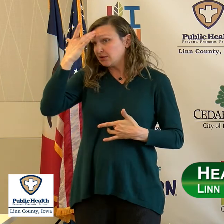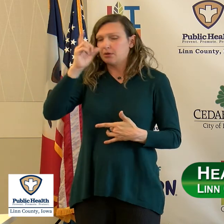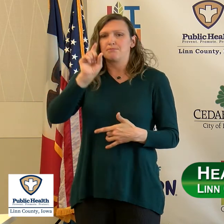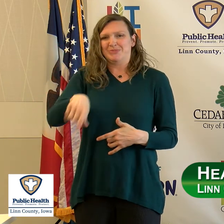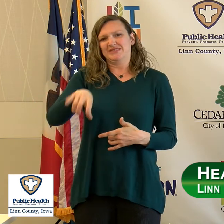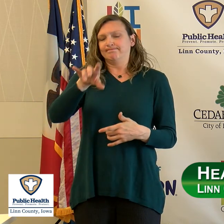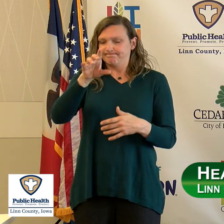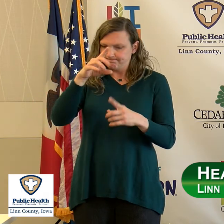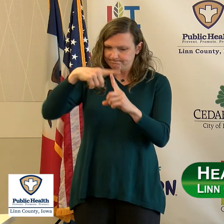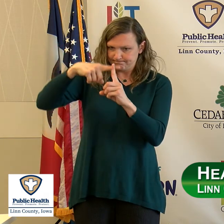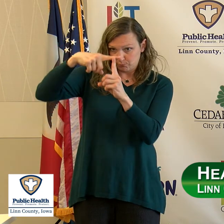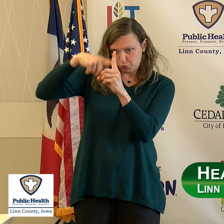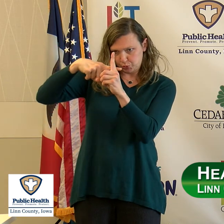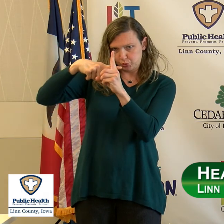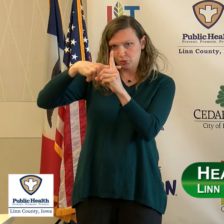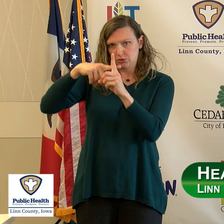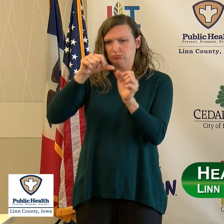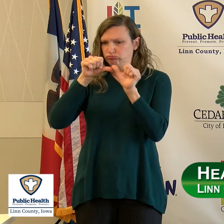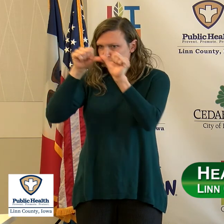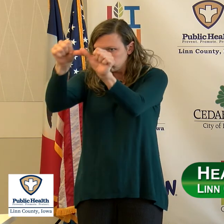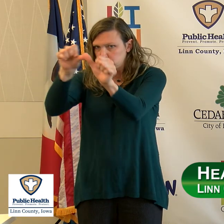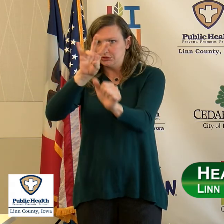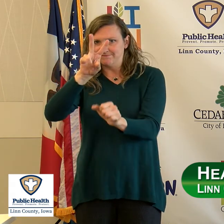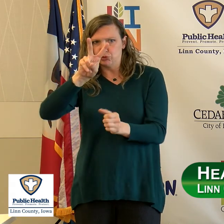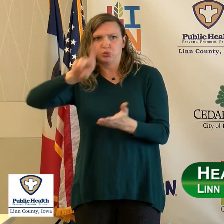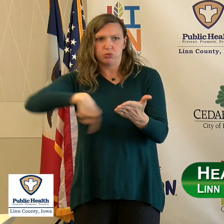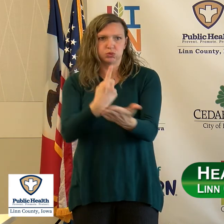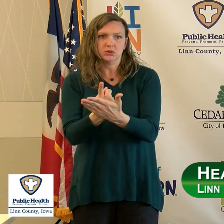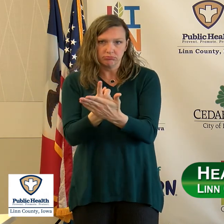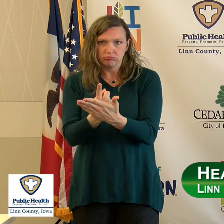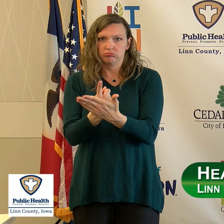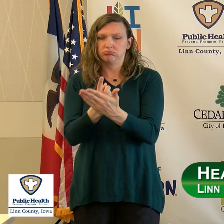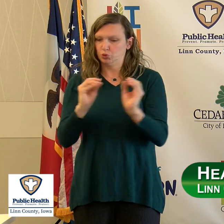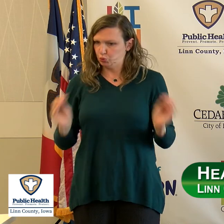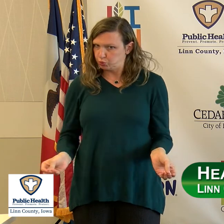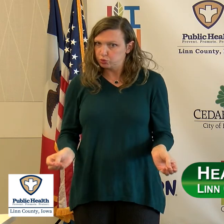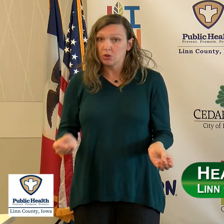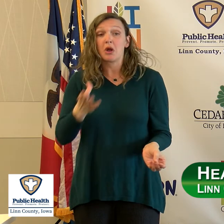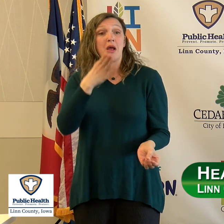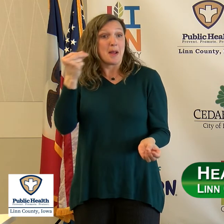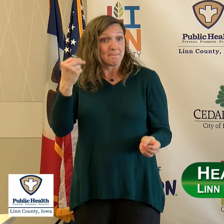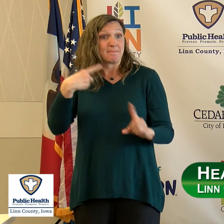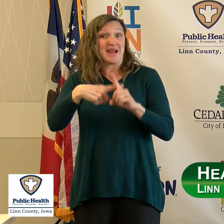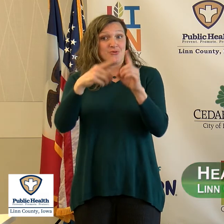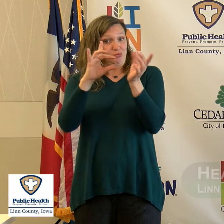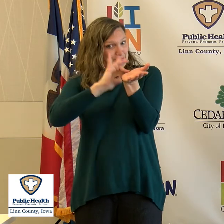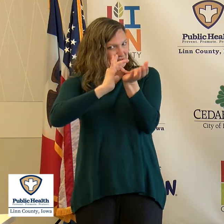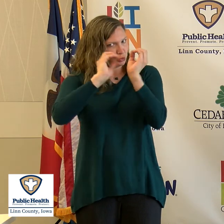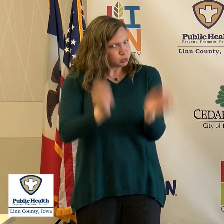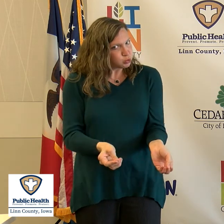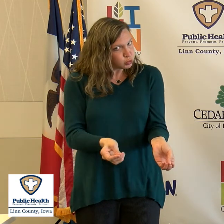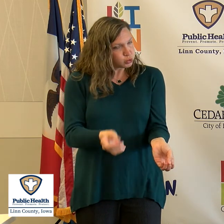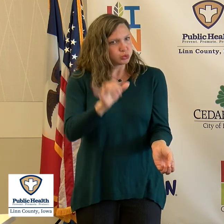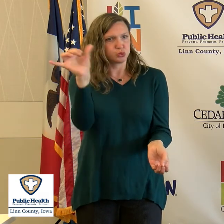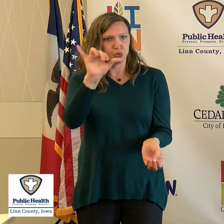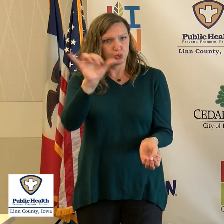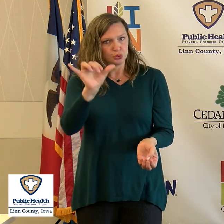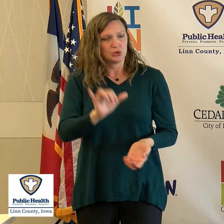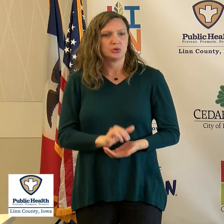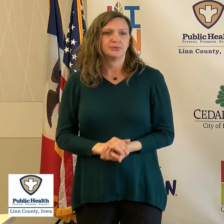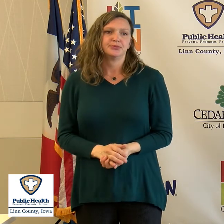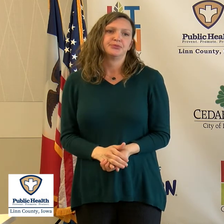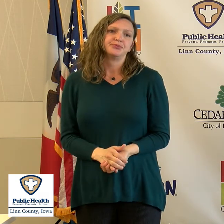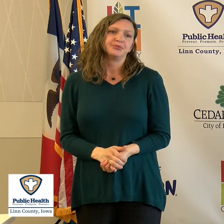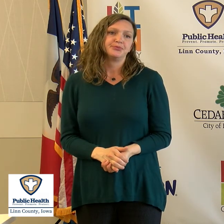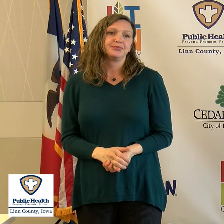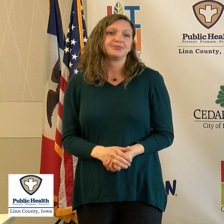days without the use of medicine to reduce fevers, and other symptoms have improved,